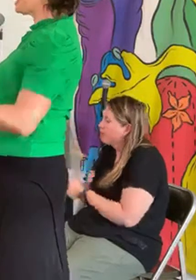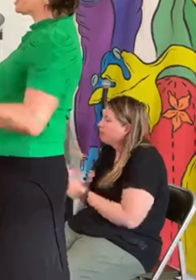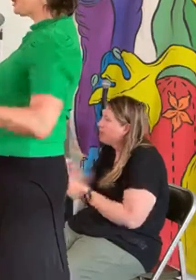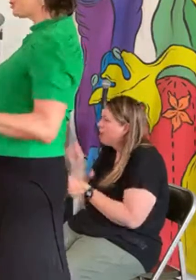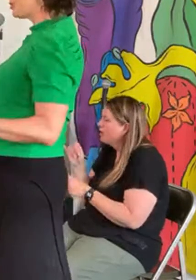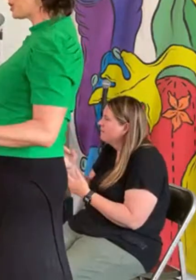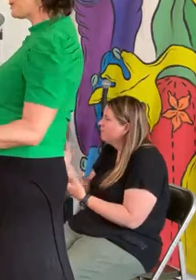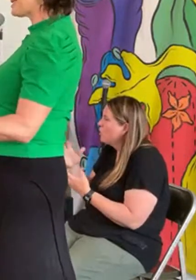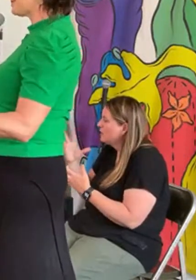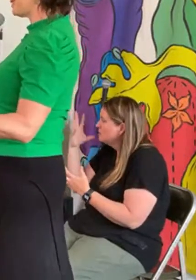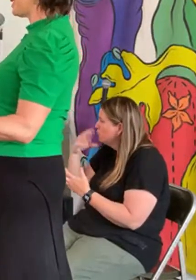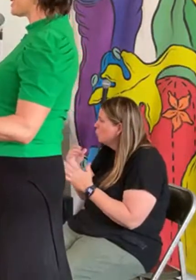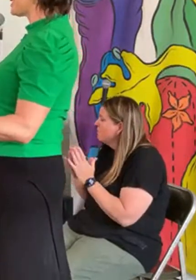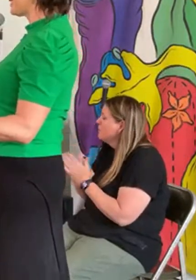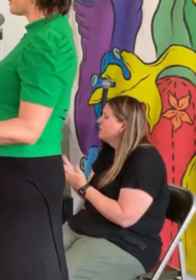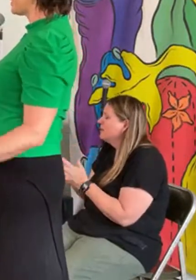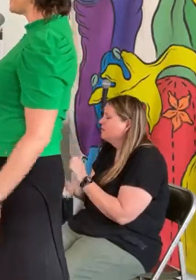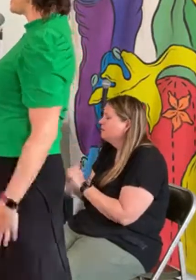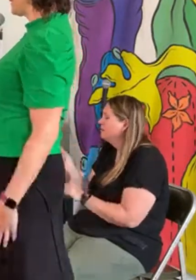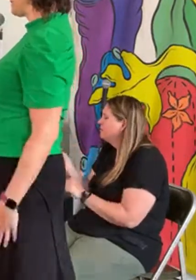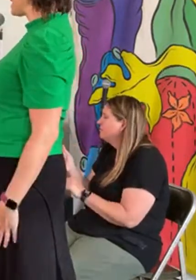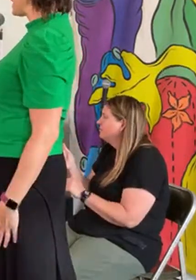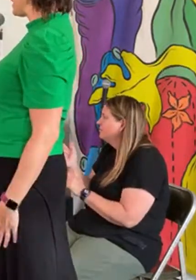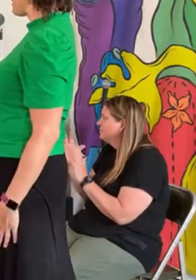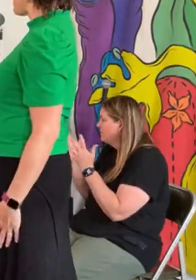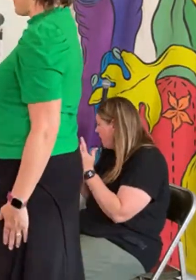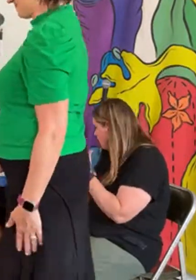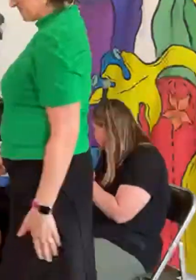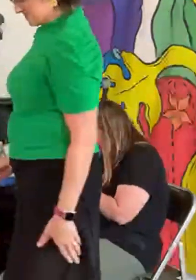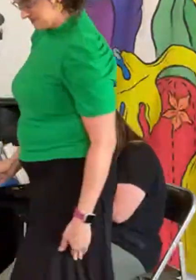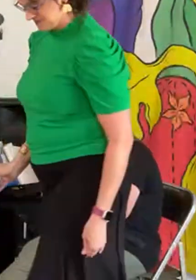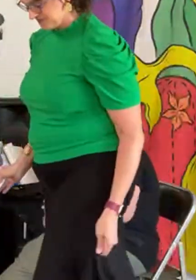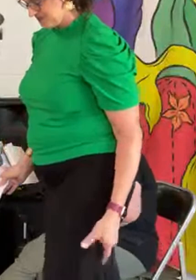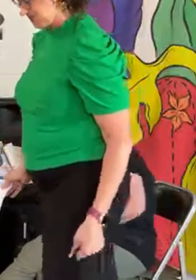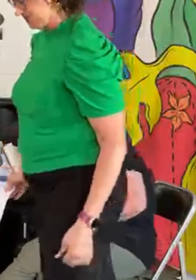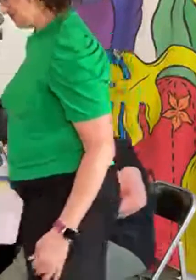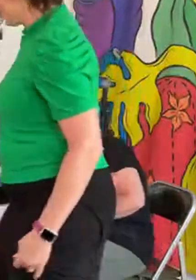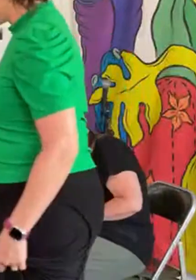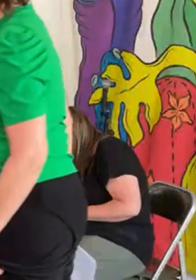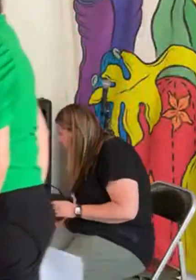book. Give the warmest applause for Ilya Kaminsky.